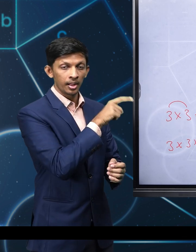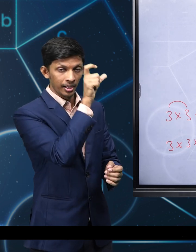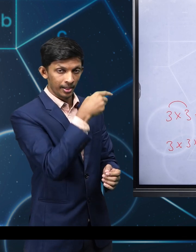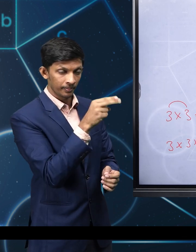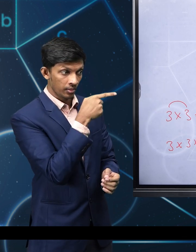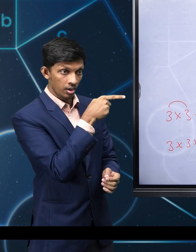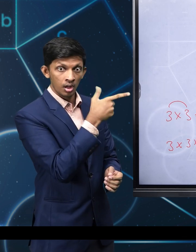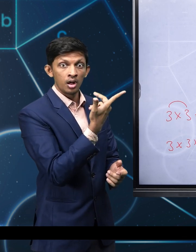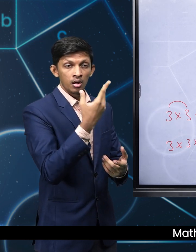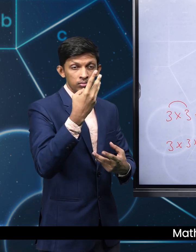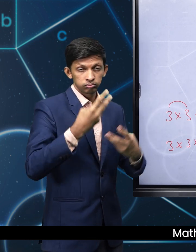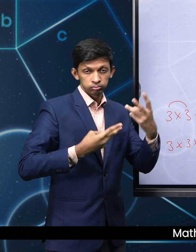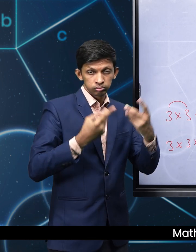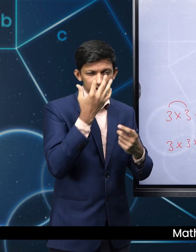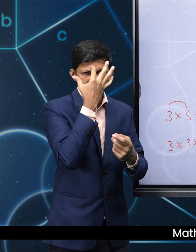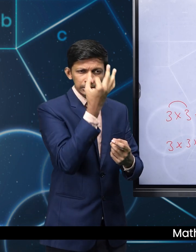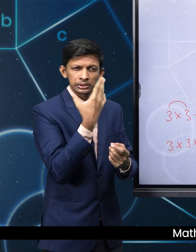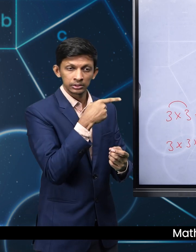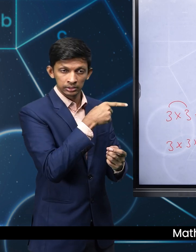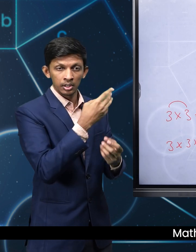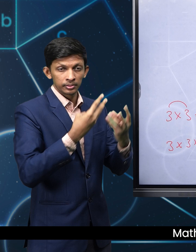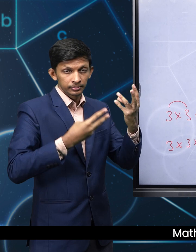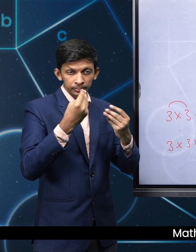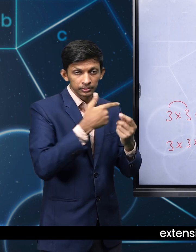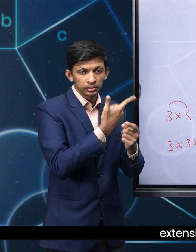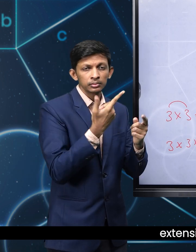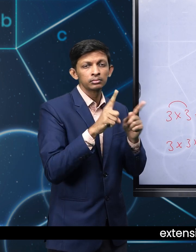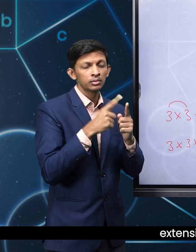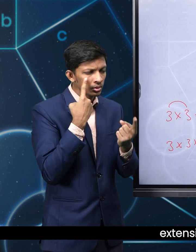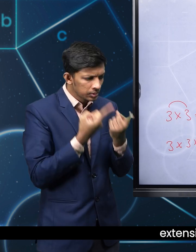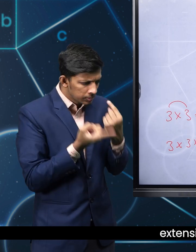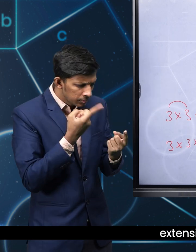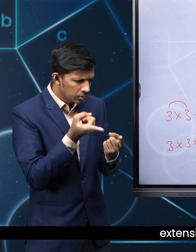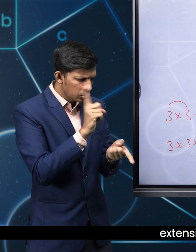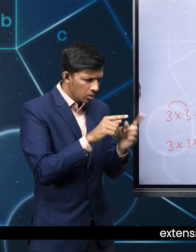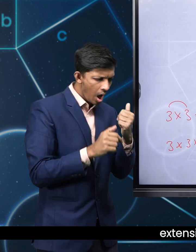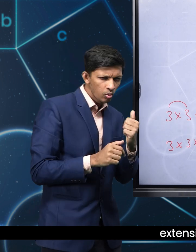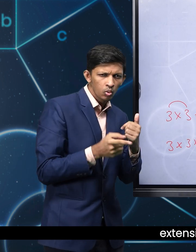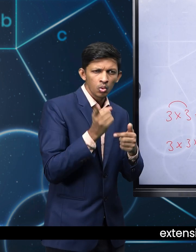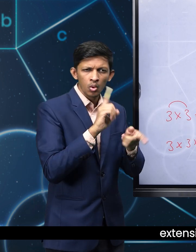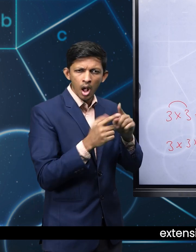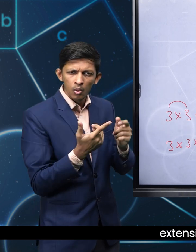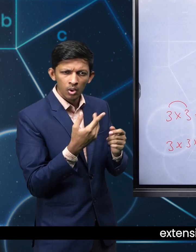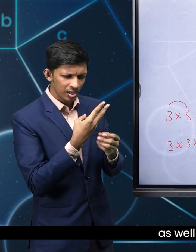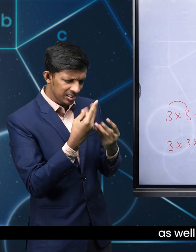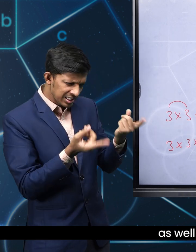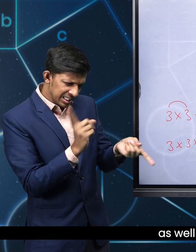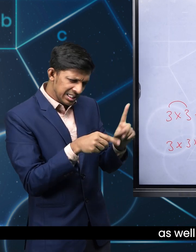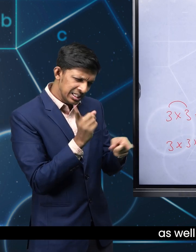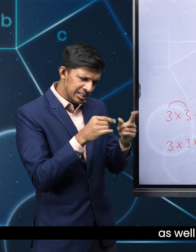Greek and Chinese mathematicians also conducted extensive research on these concepts as well as the